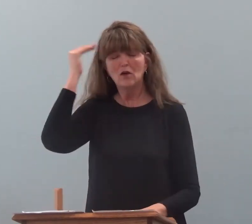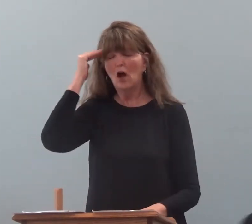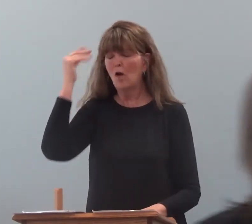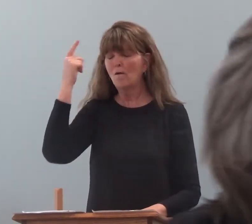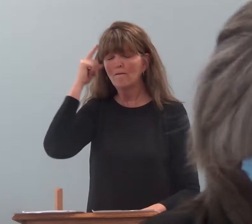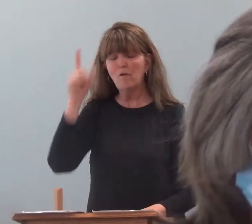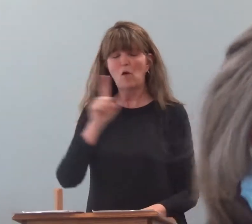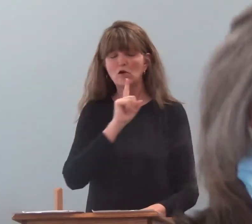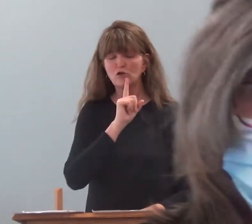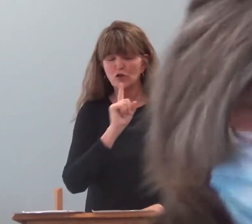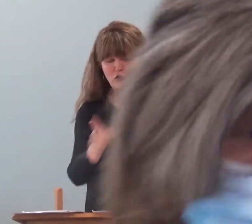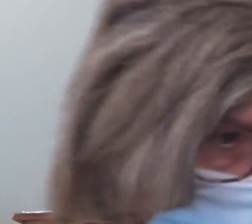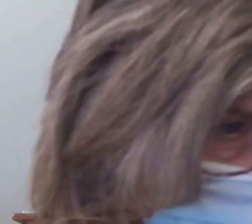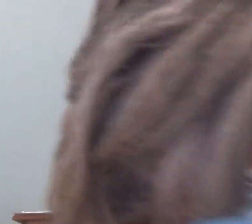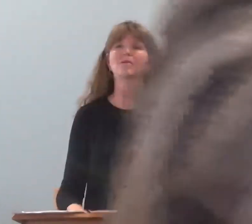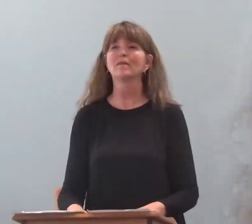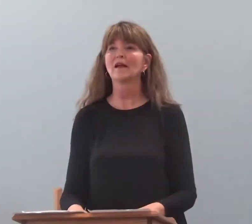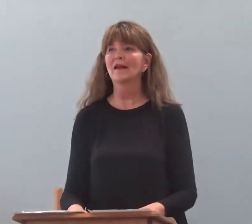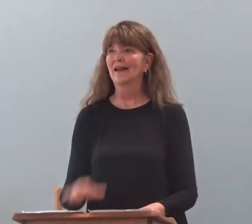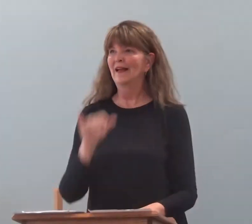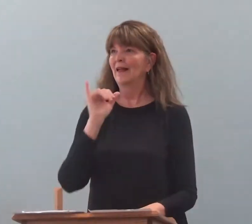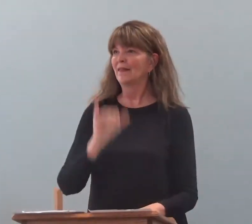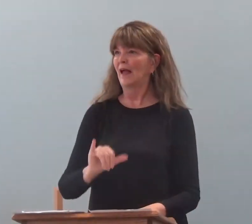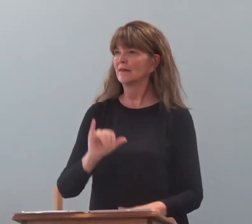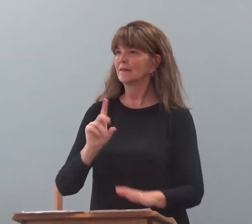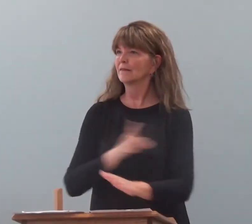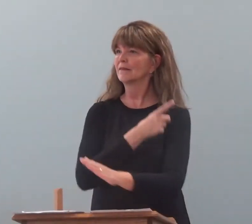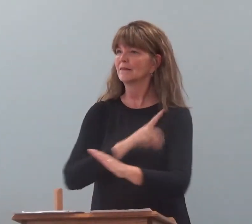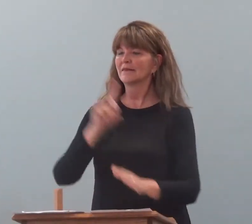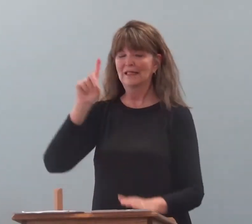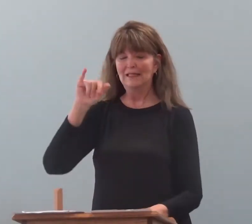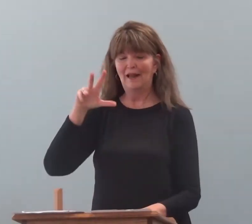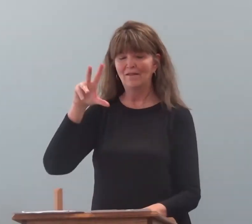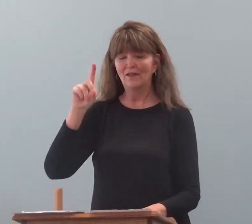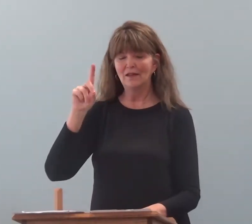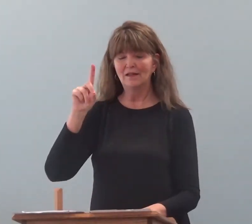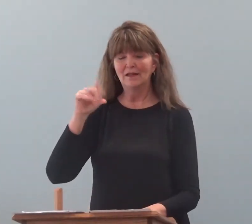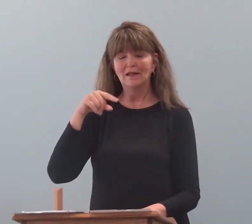made. Your works are wonderful. I know that full well.